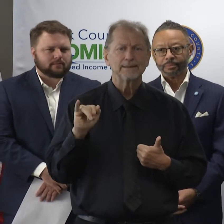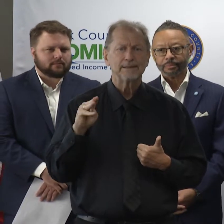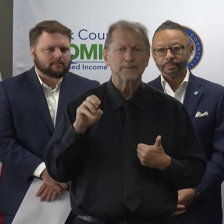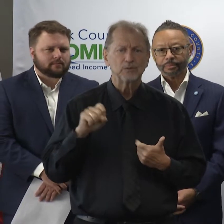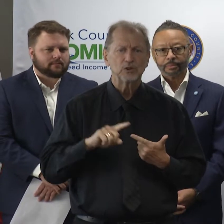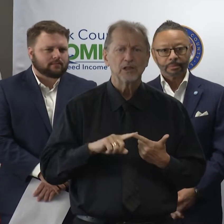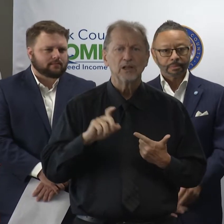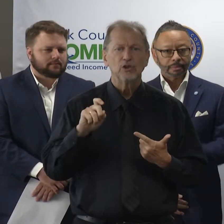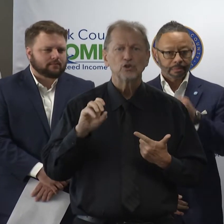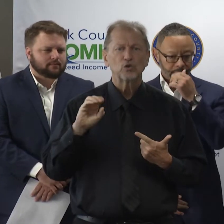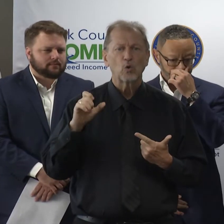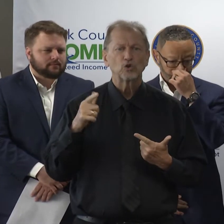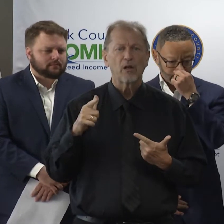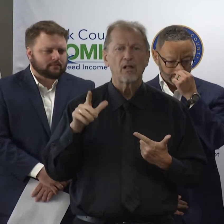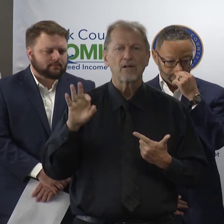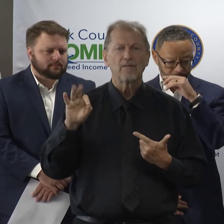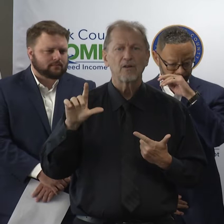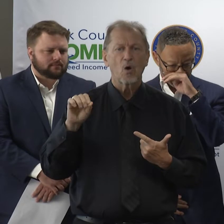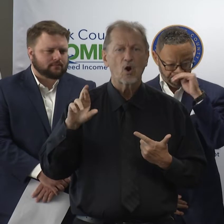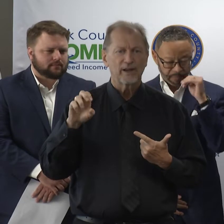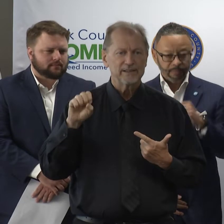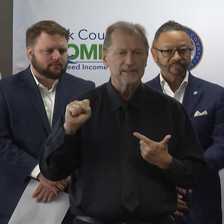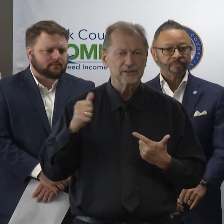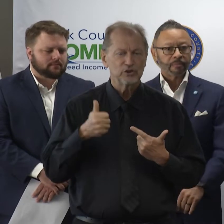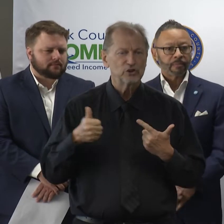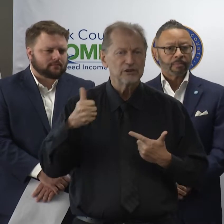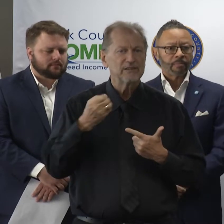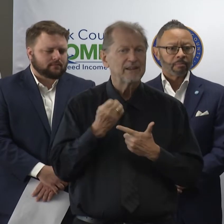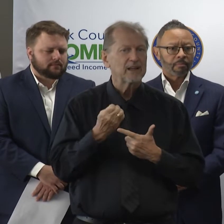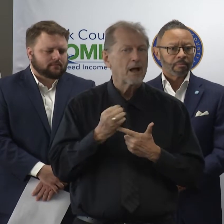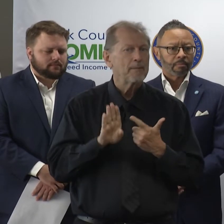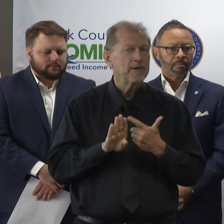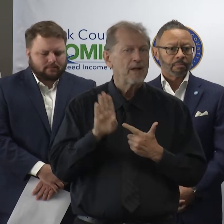Soshi Flores, who's our Bureau Chief in Economic Development.